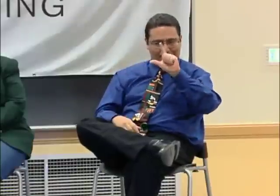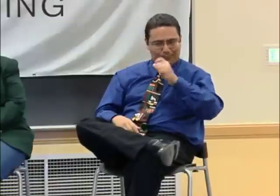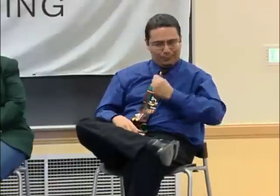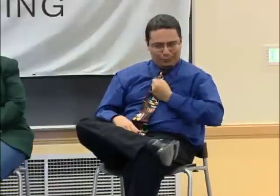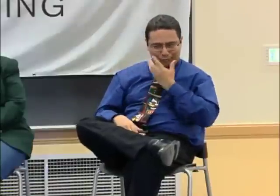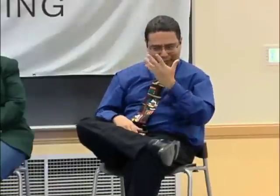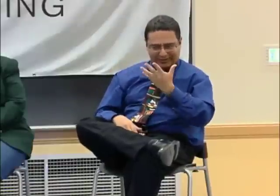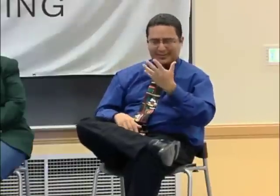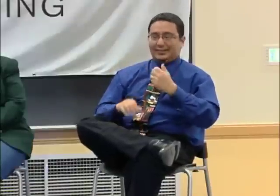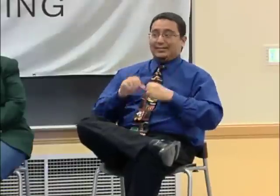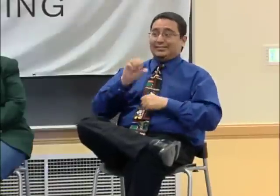English.